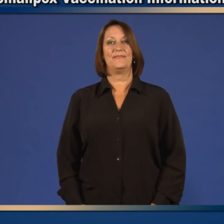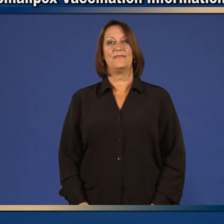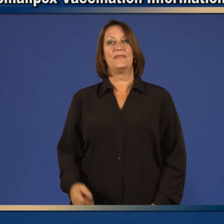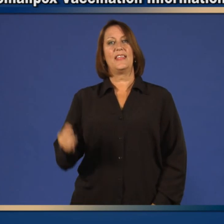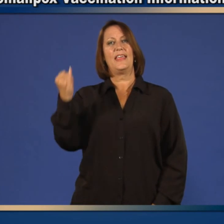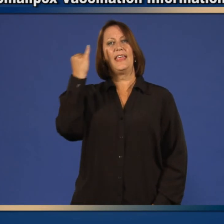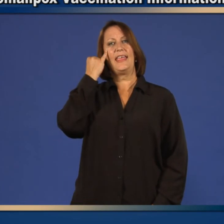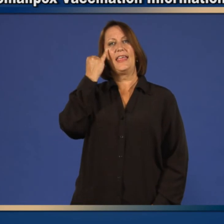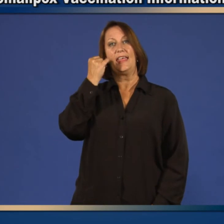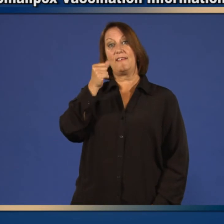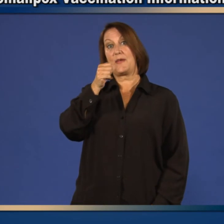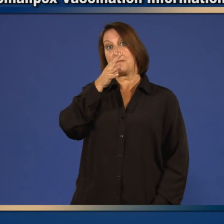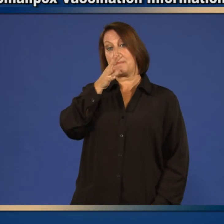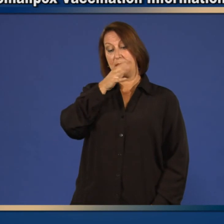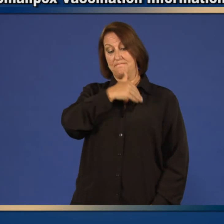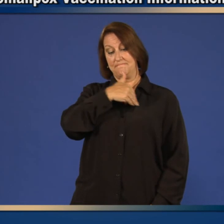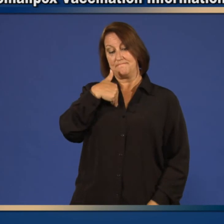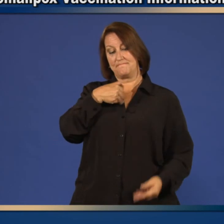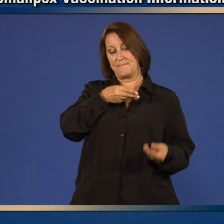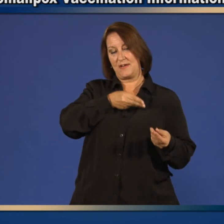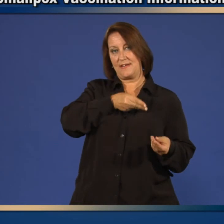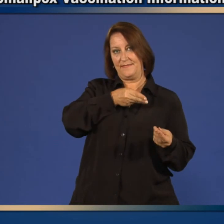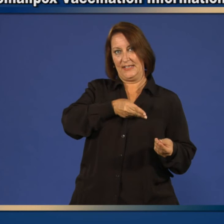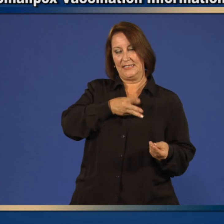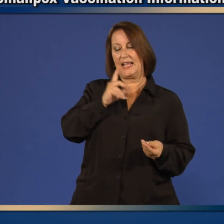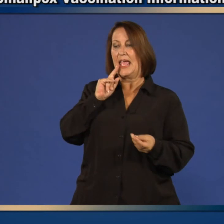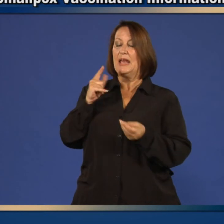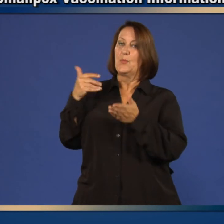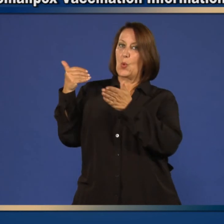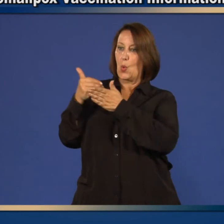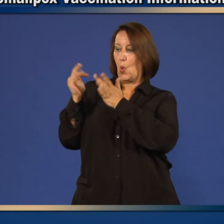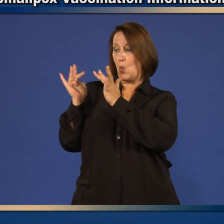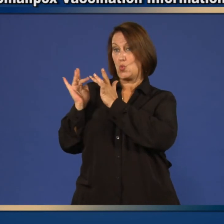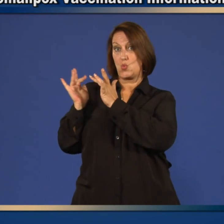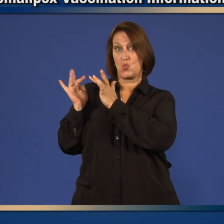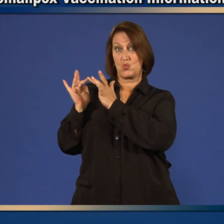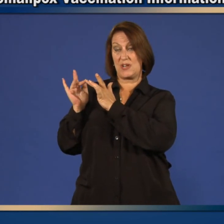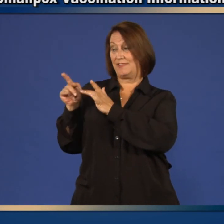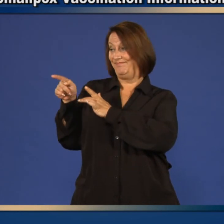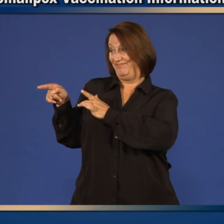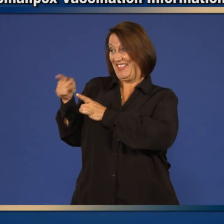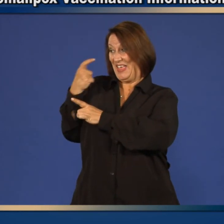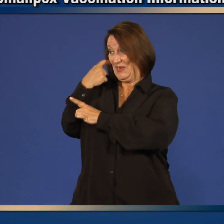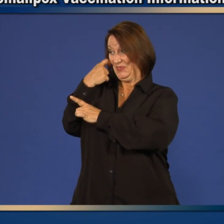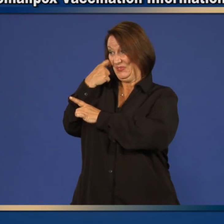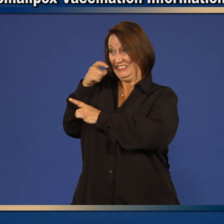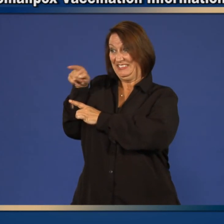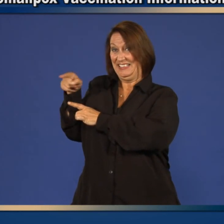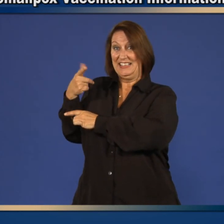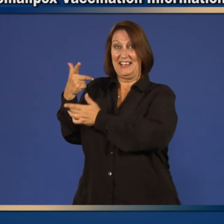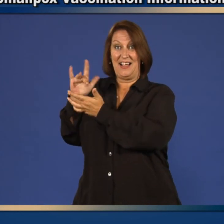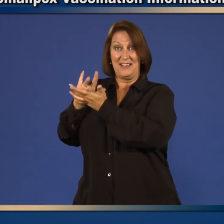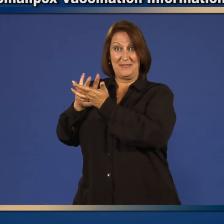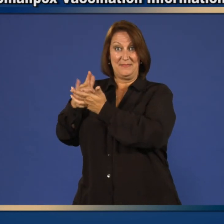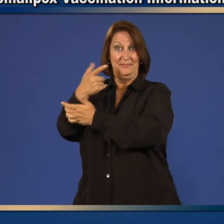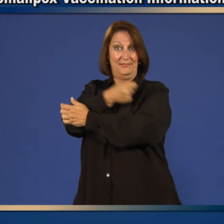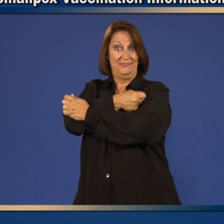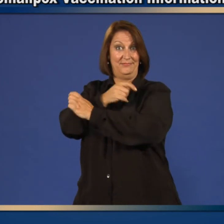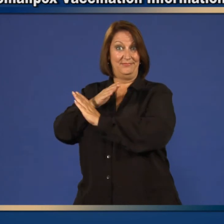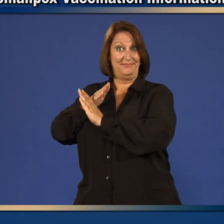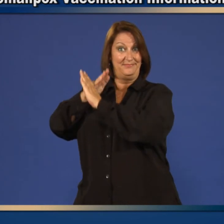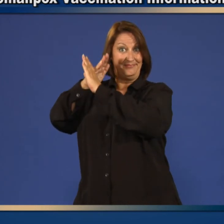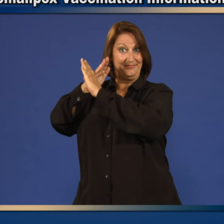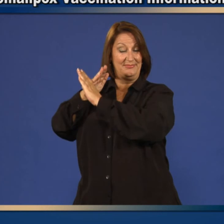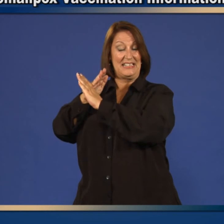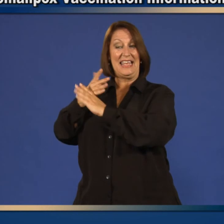If a breastfeeding mother who has close contact with a recently vaccinated person develops a rash,